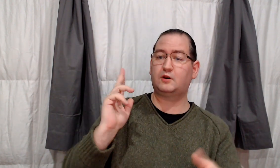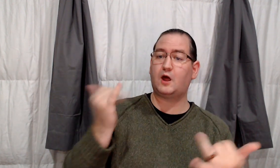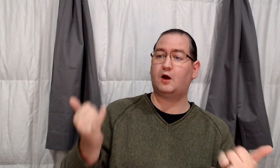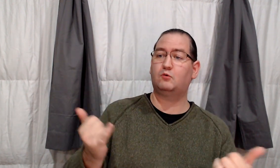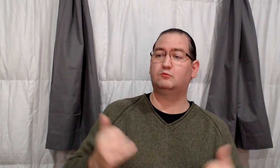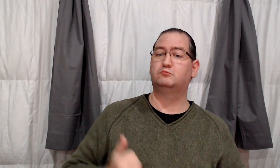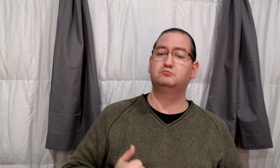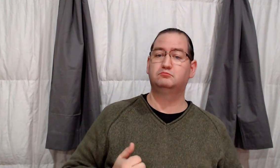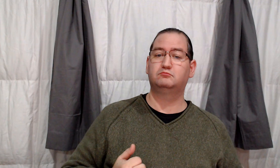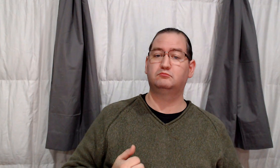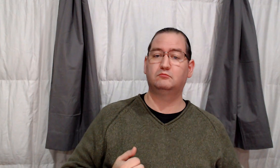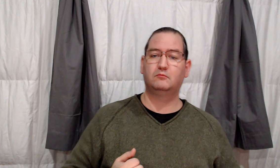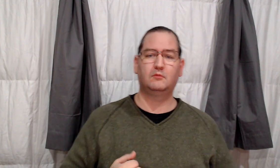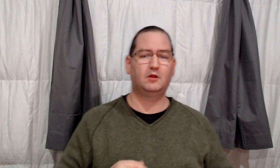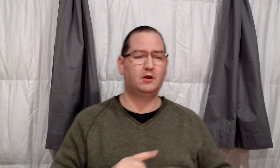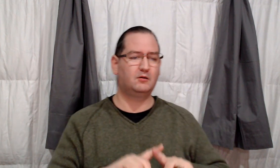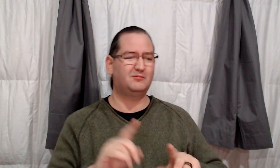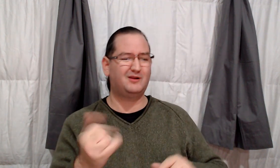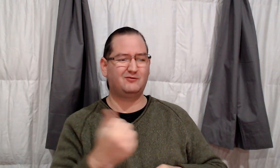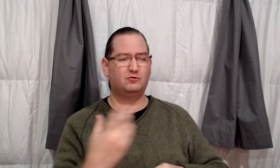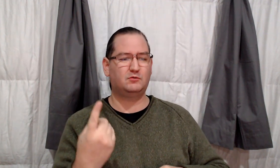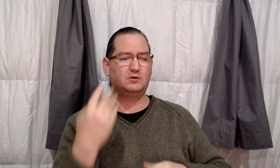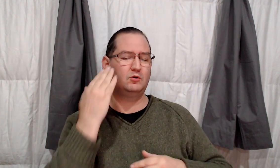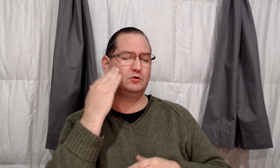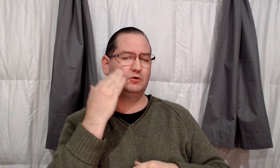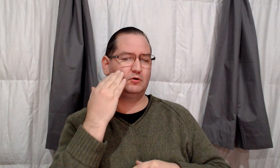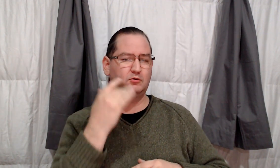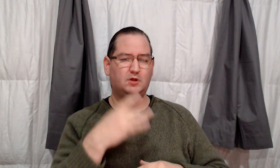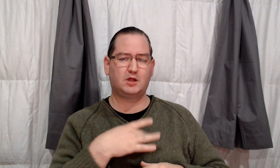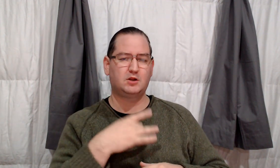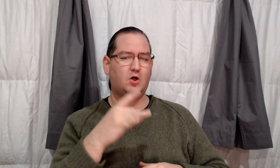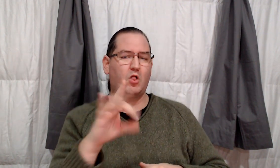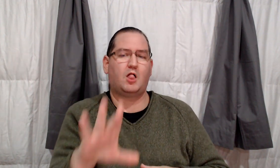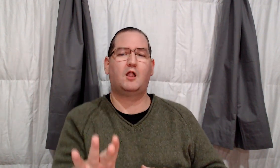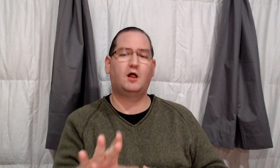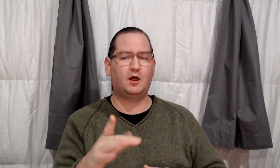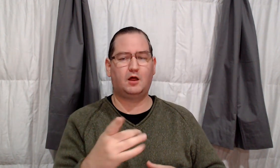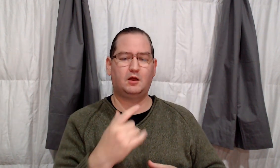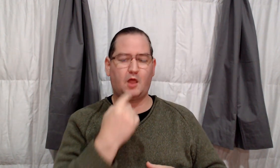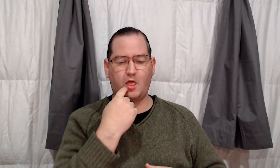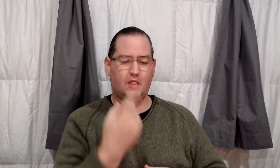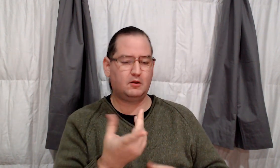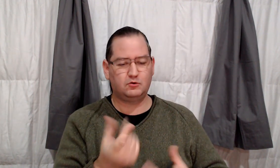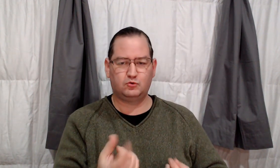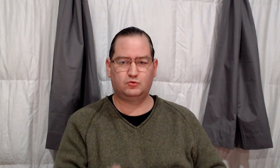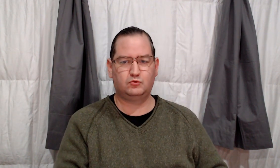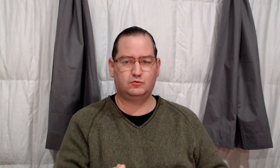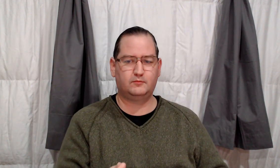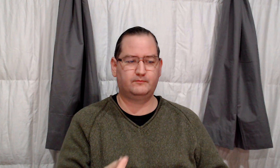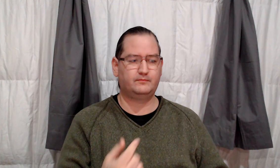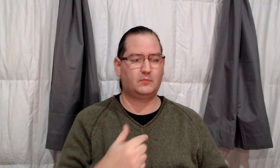told what to do. So I won't say to you that smoking's dangerous. It's